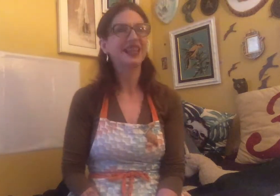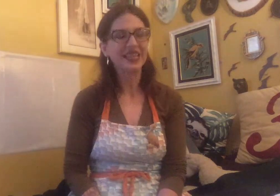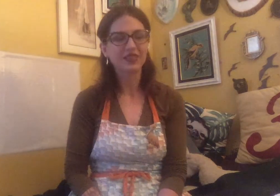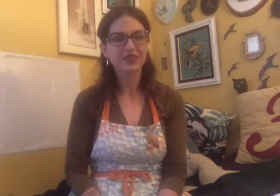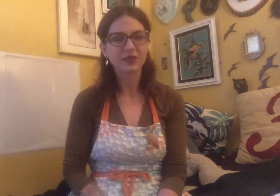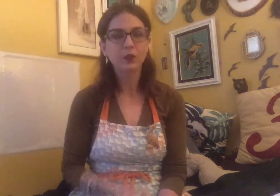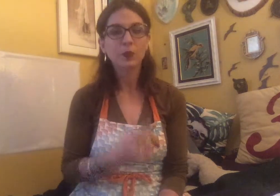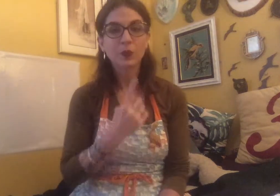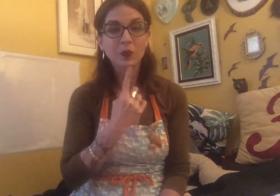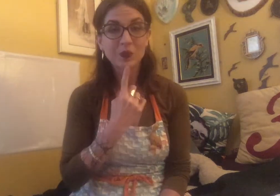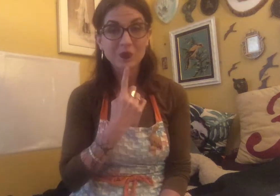nice.